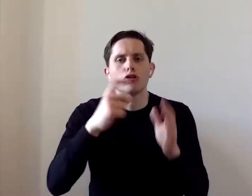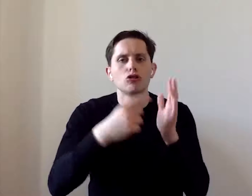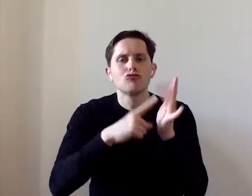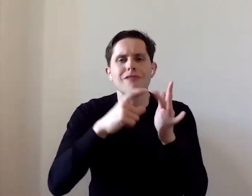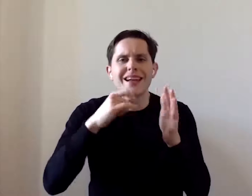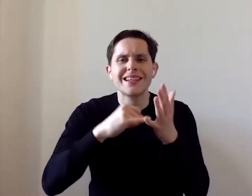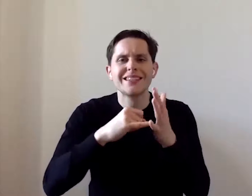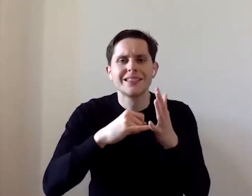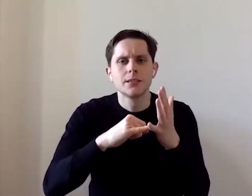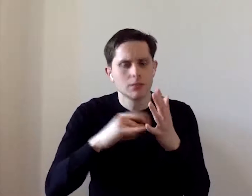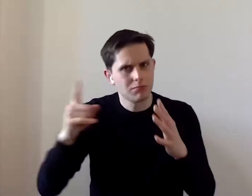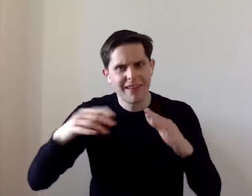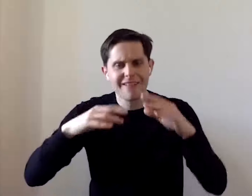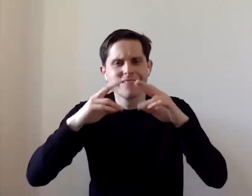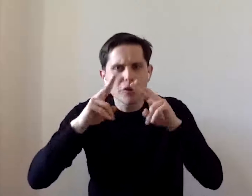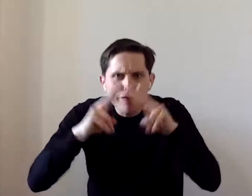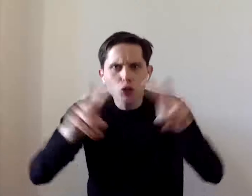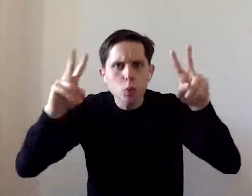for example, crits and the sort of the visual